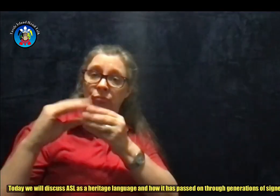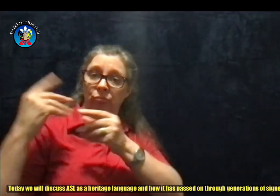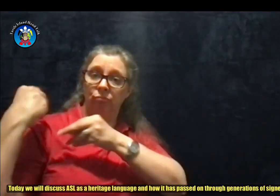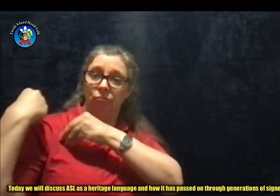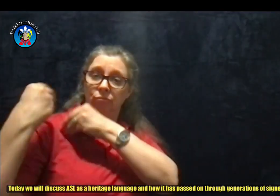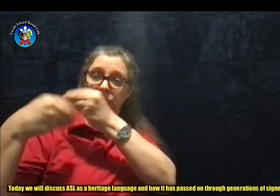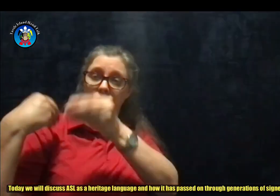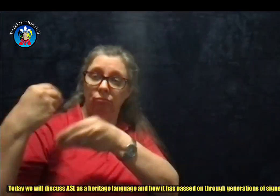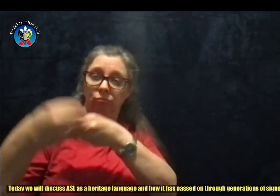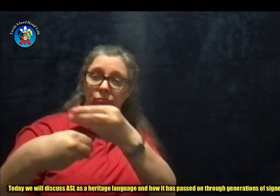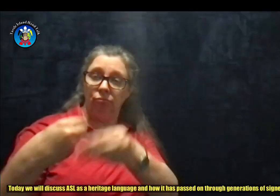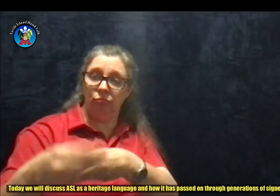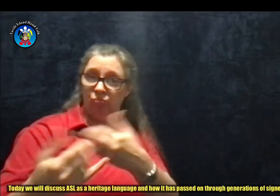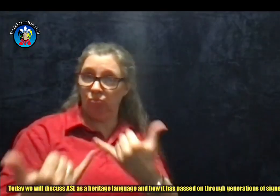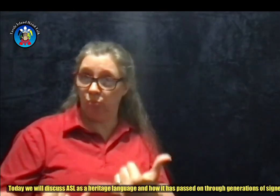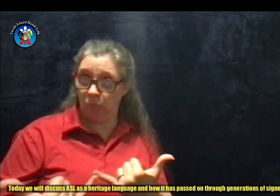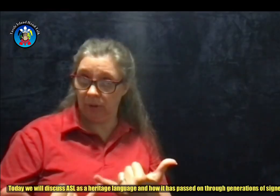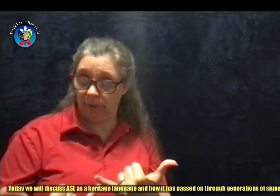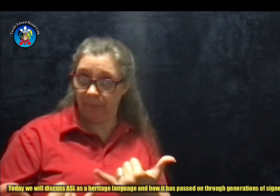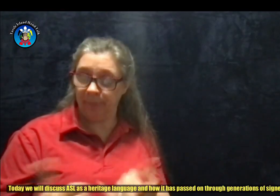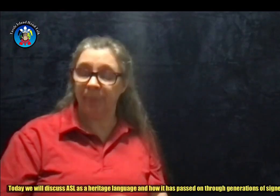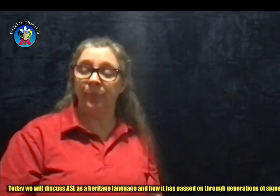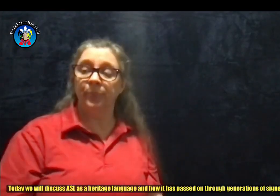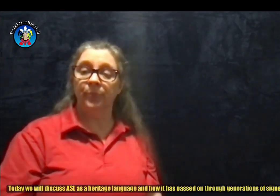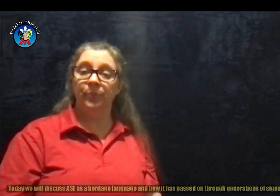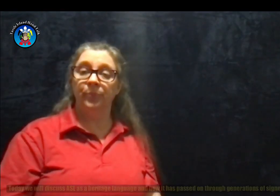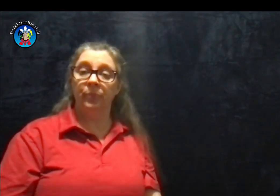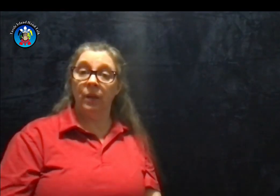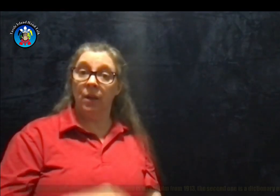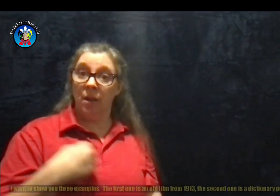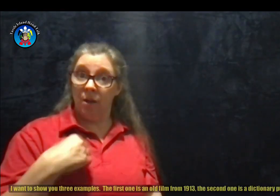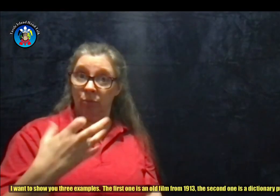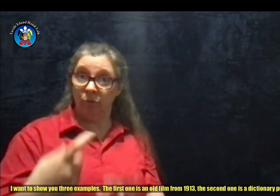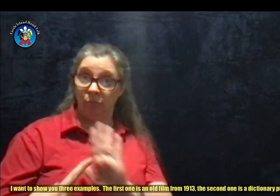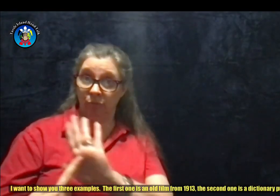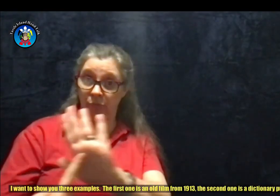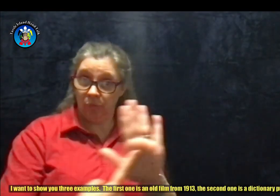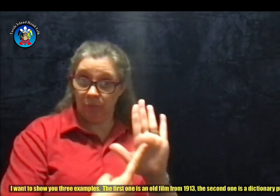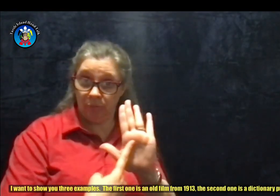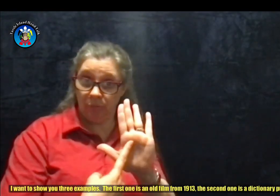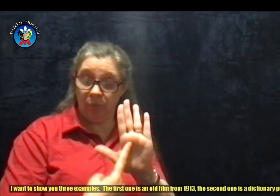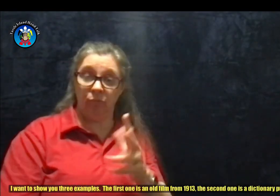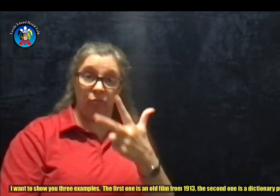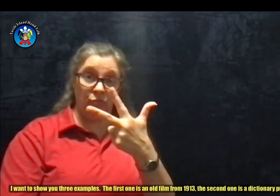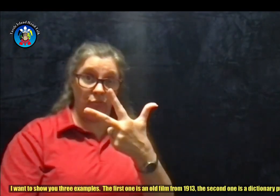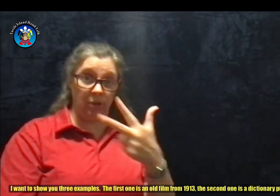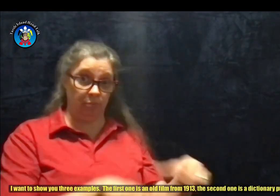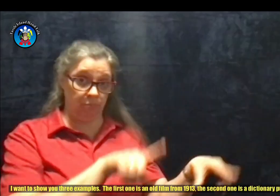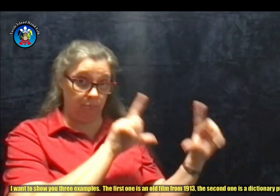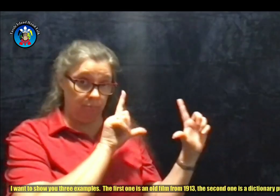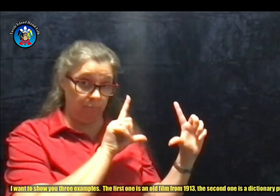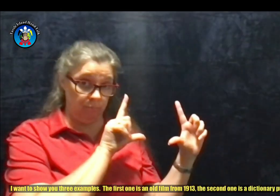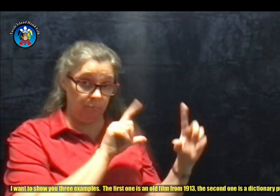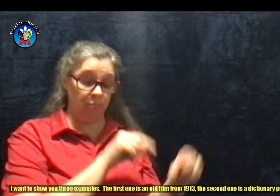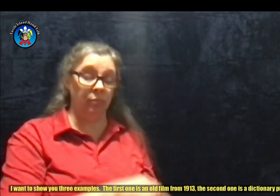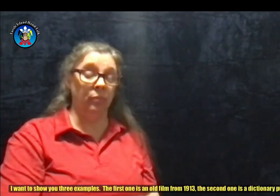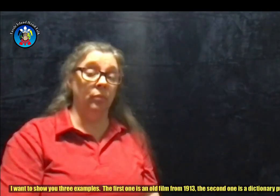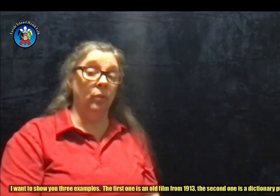generations of signers up to now. I want to show you 3 examples.